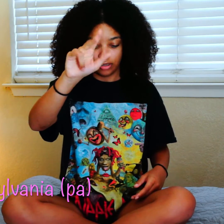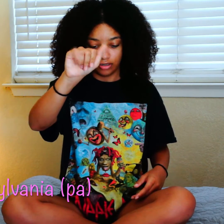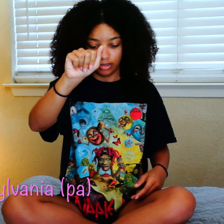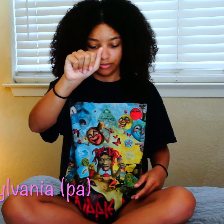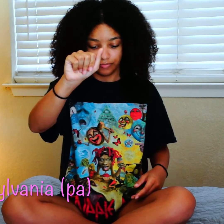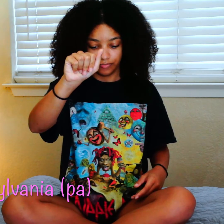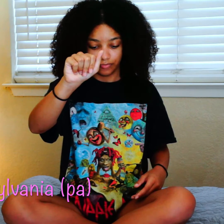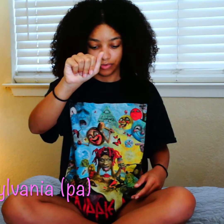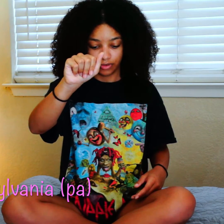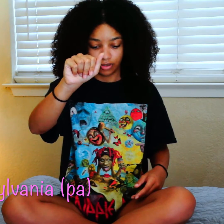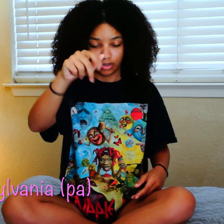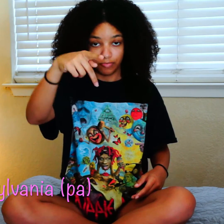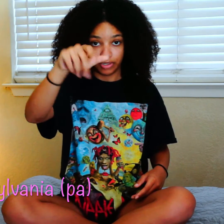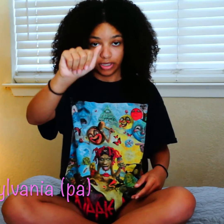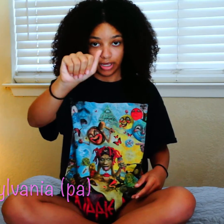Pennsylvania. PA.